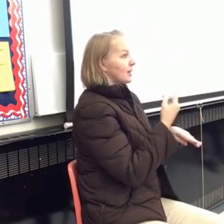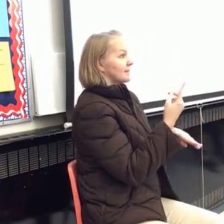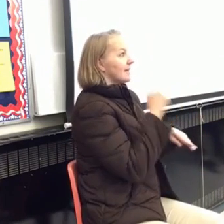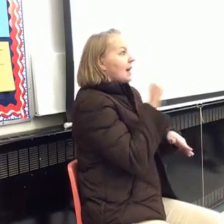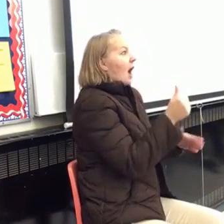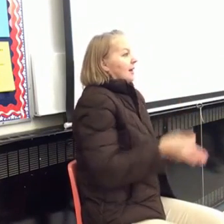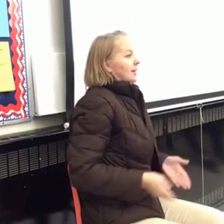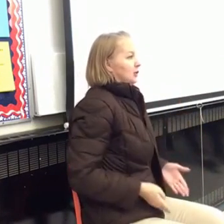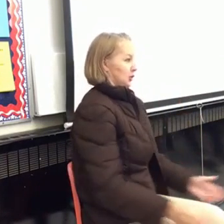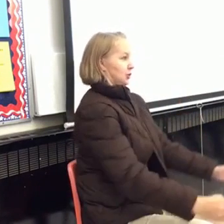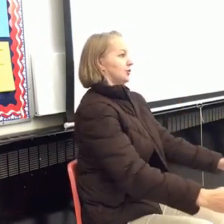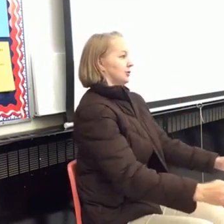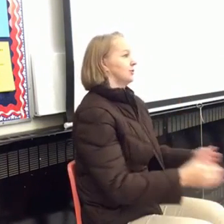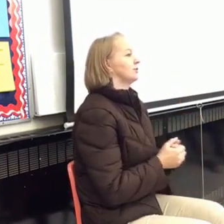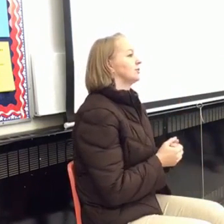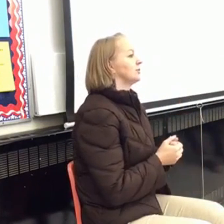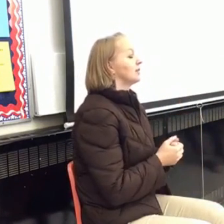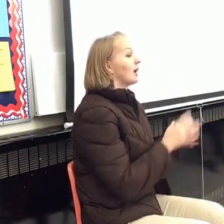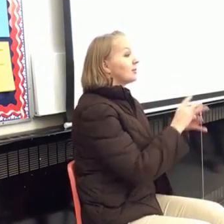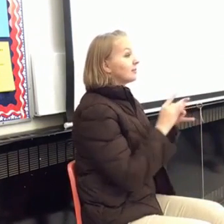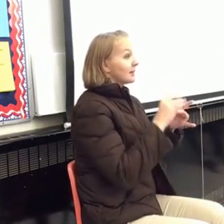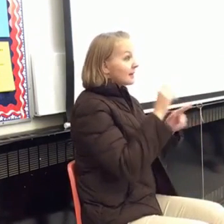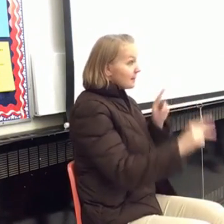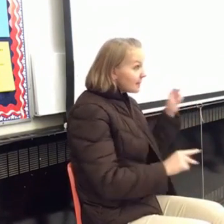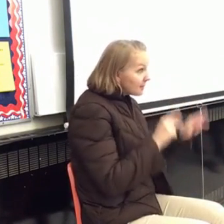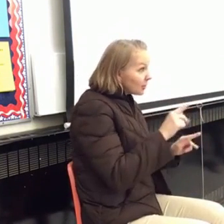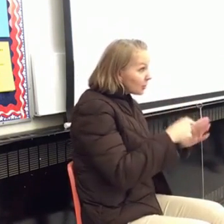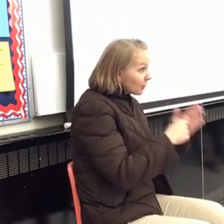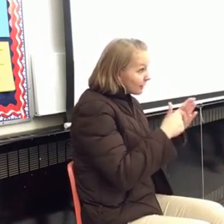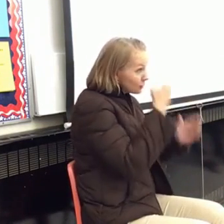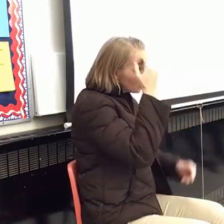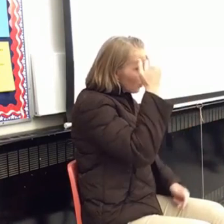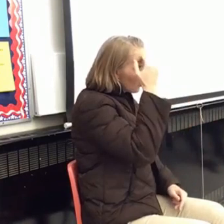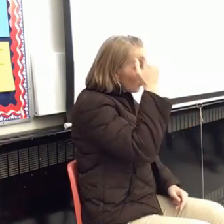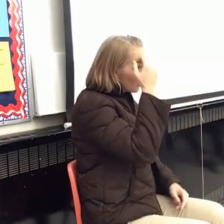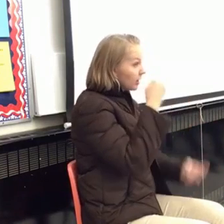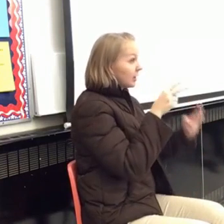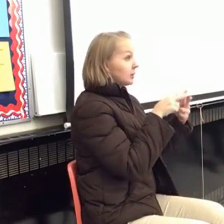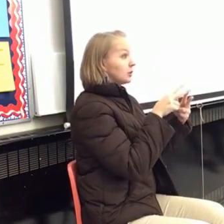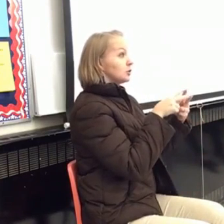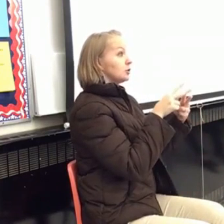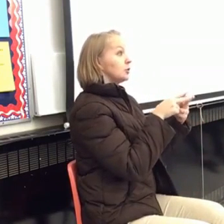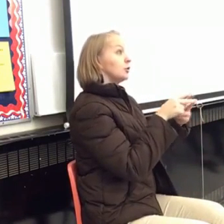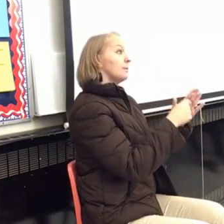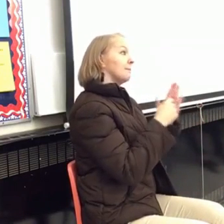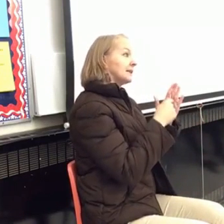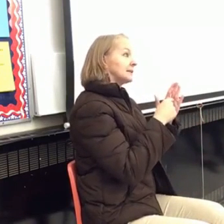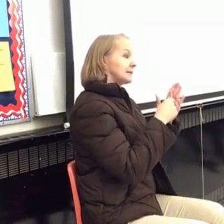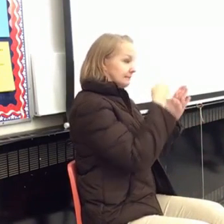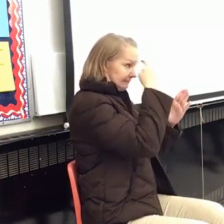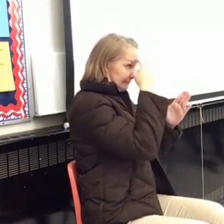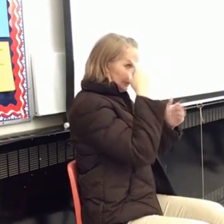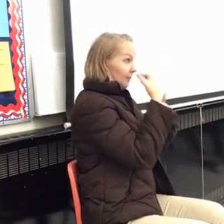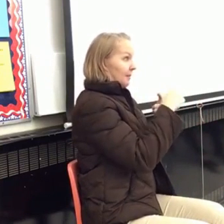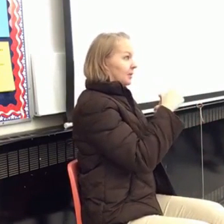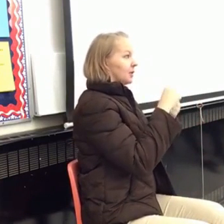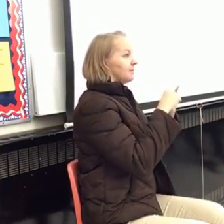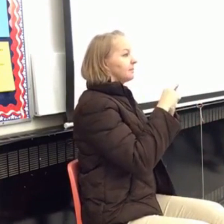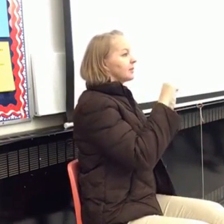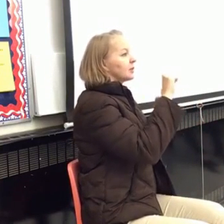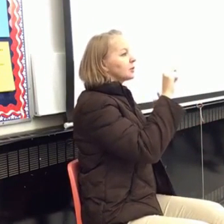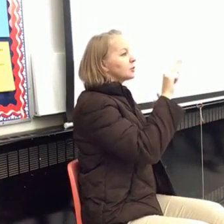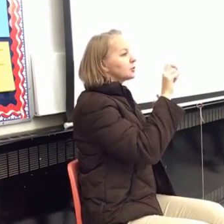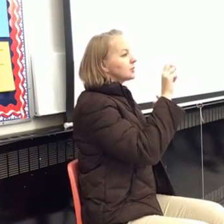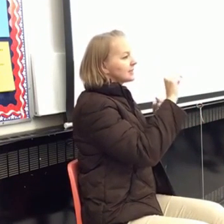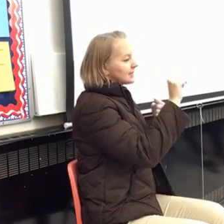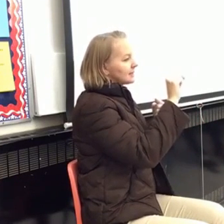skirt. Now, in terms of the people that you would need to know, the two ones that I would star on this are going to be Susan B.